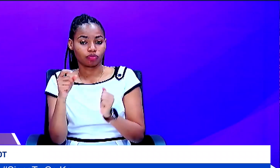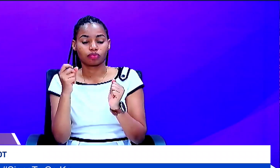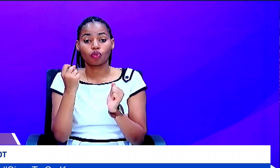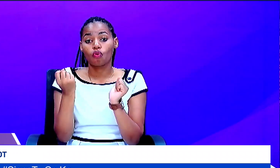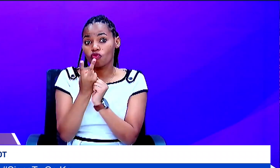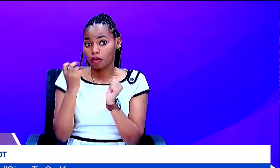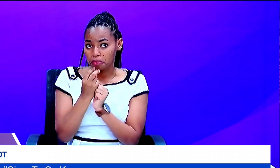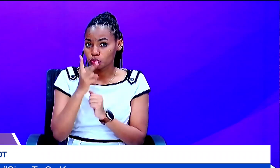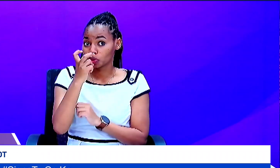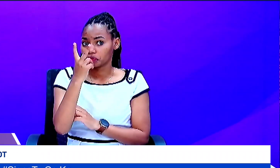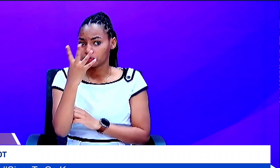and December 2024,